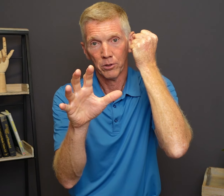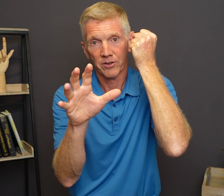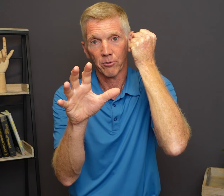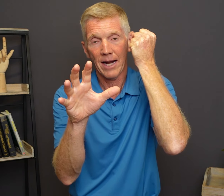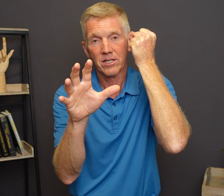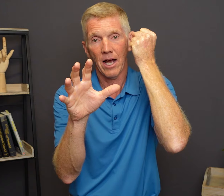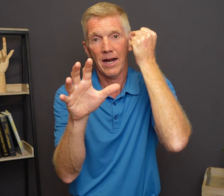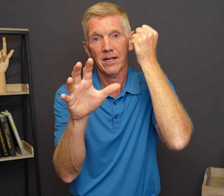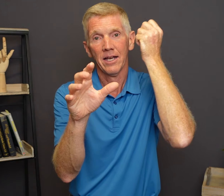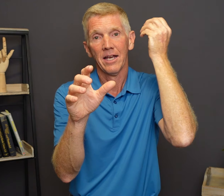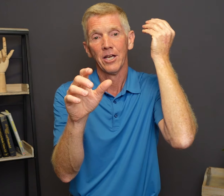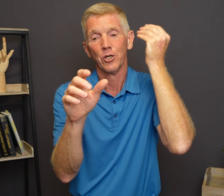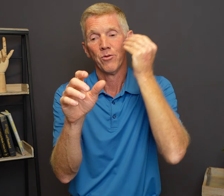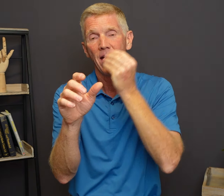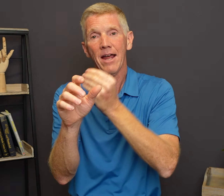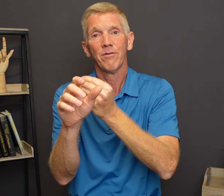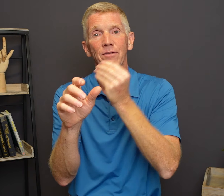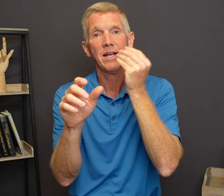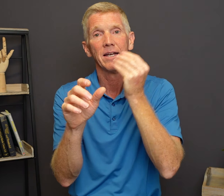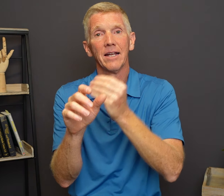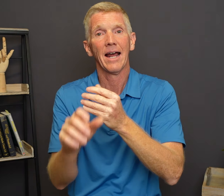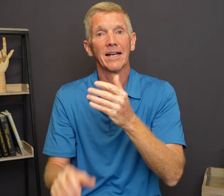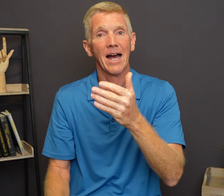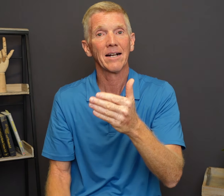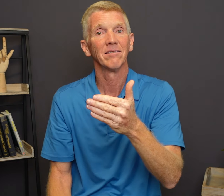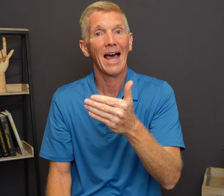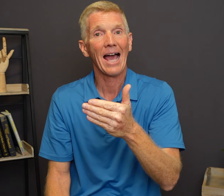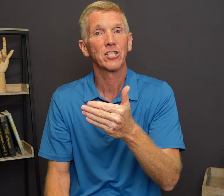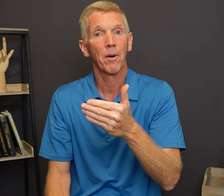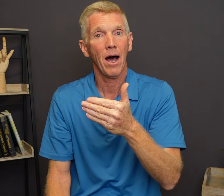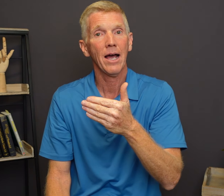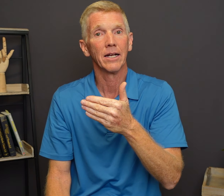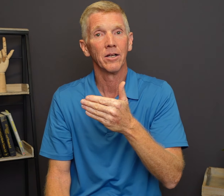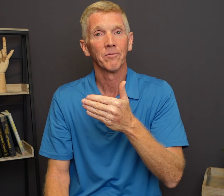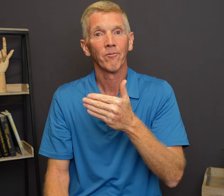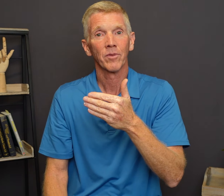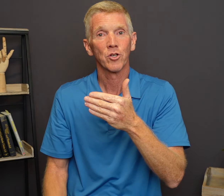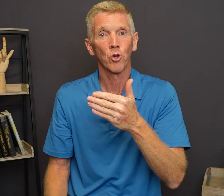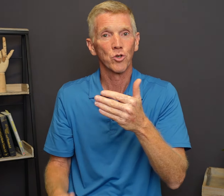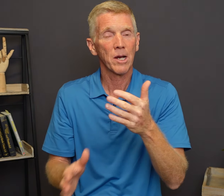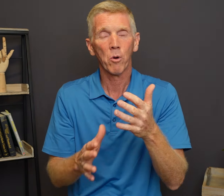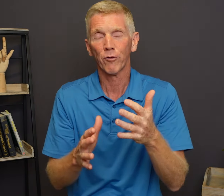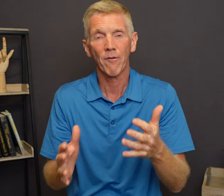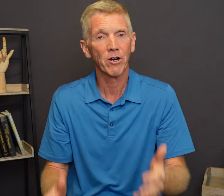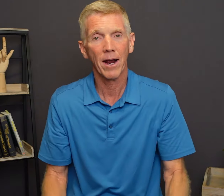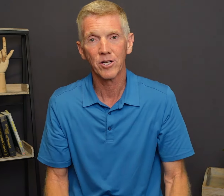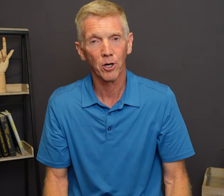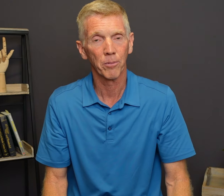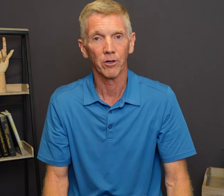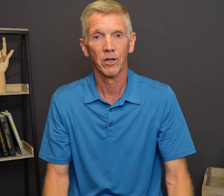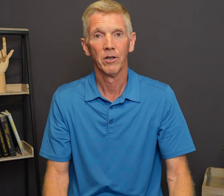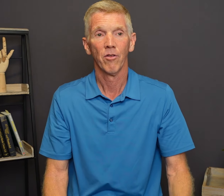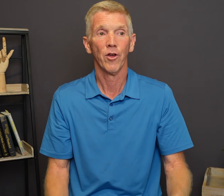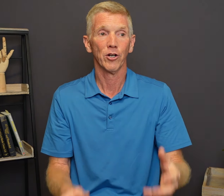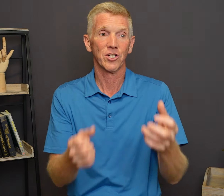out the right sign, you then feed it, and it kind of lags behind. So somewhere for every great interpreter, there's